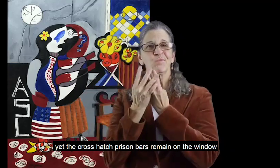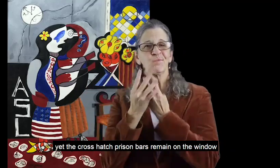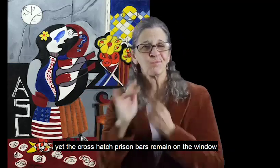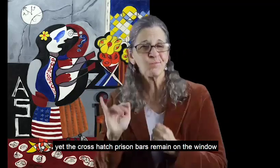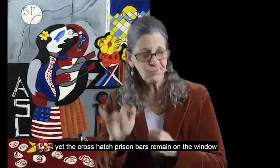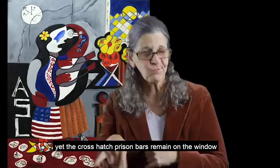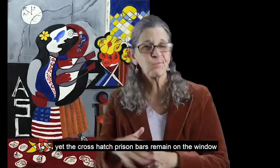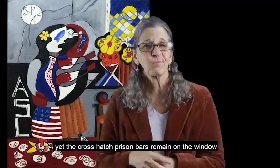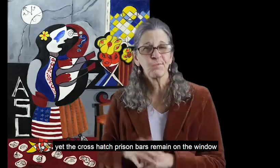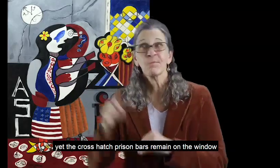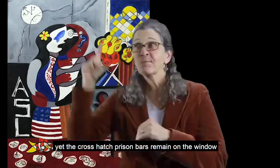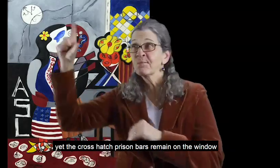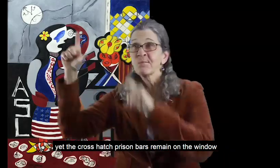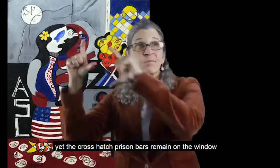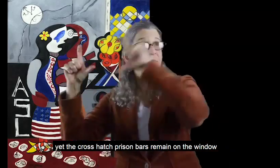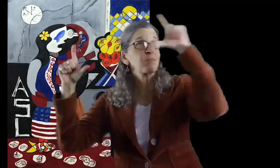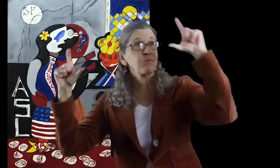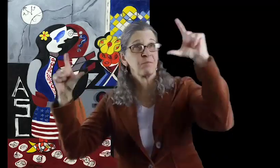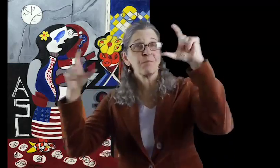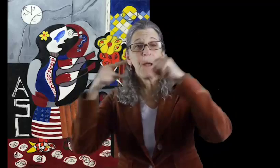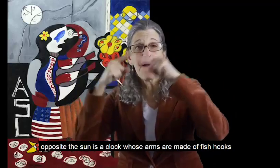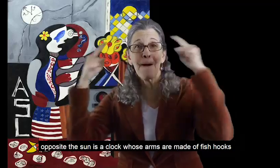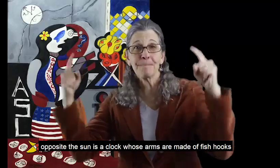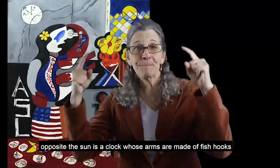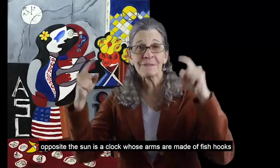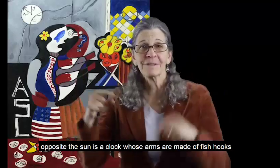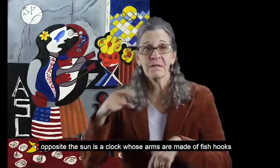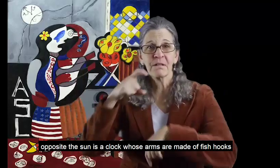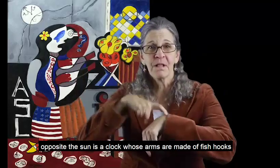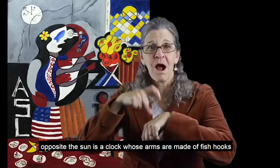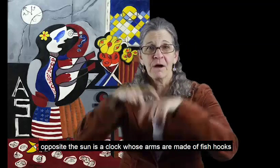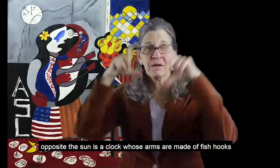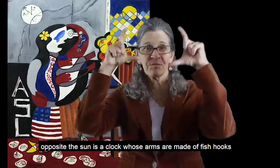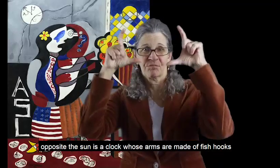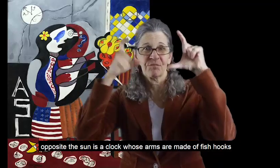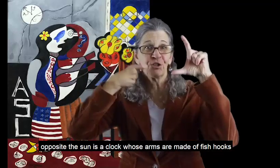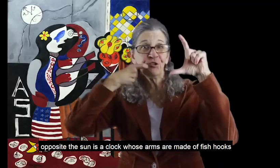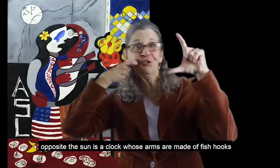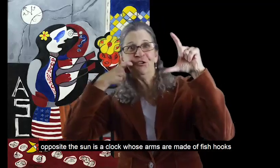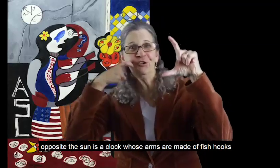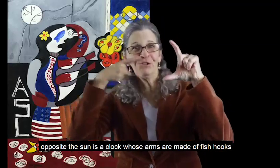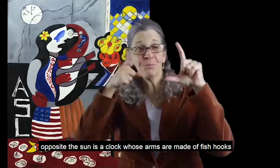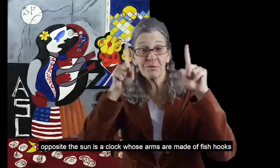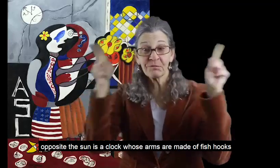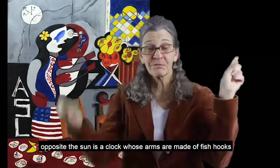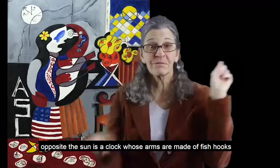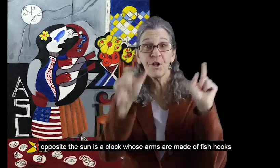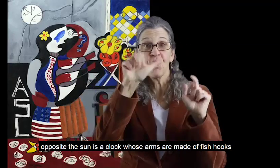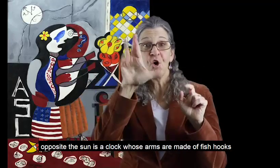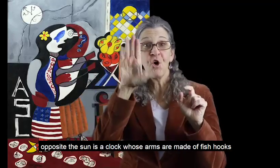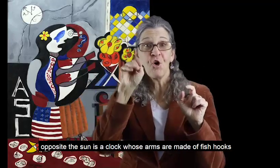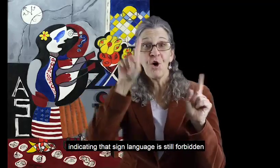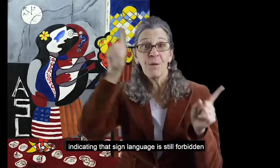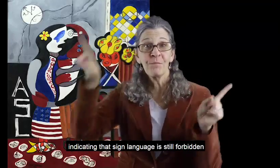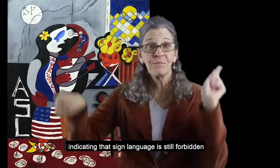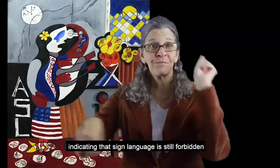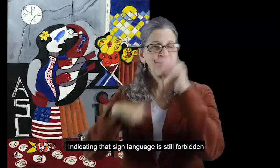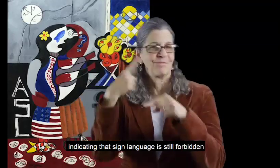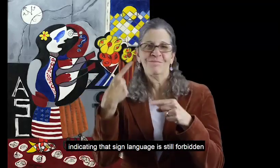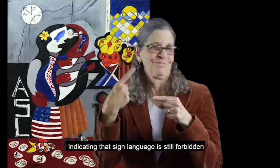prison bars remain on the window. Opposite the sun is a clock, whose arms are made of fish hooks, indicating that